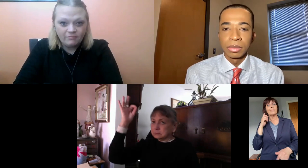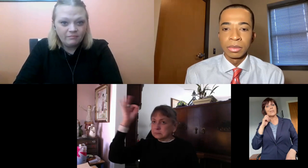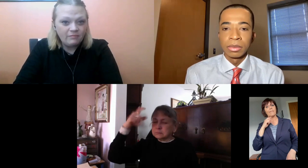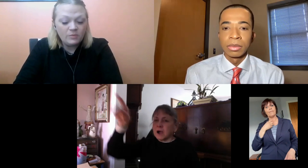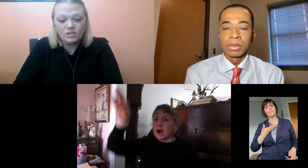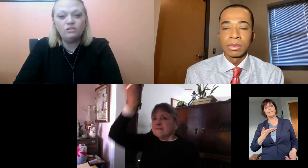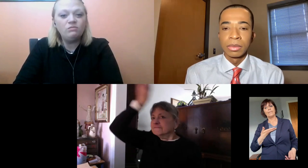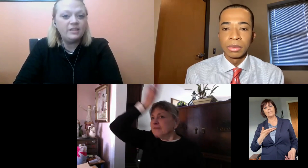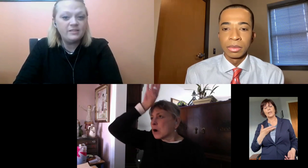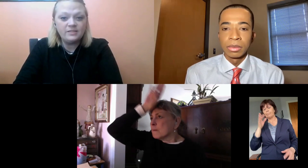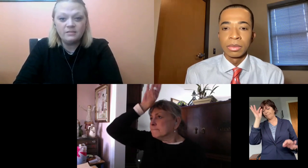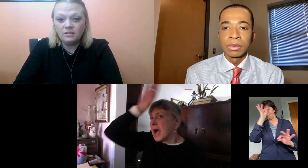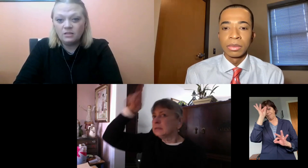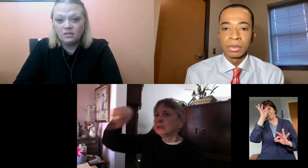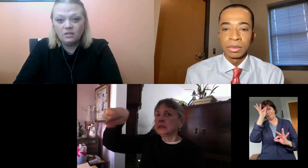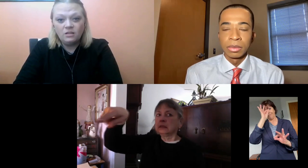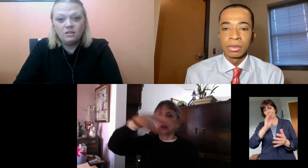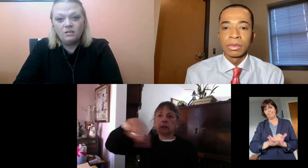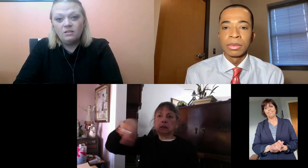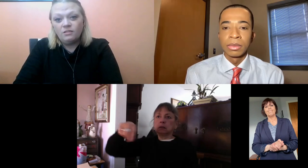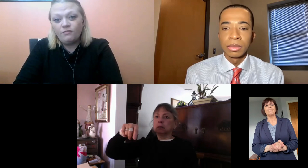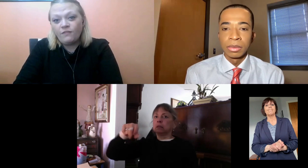deaf. I was clueless.